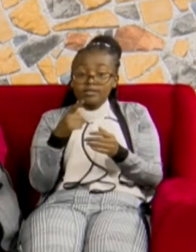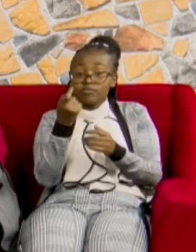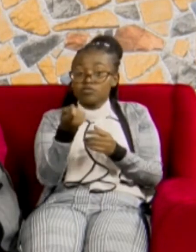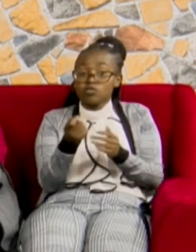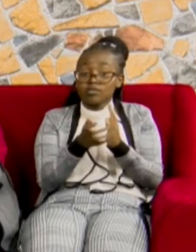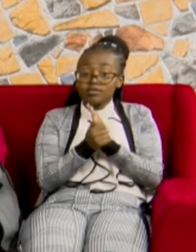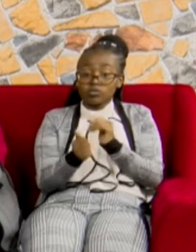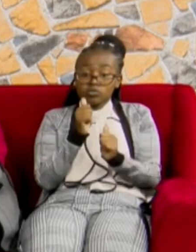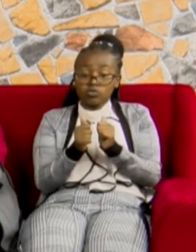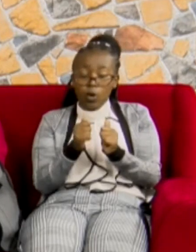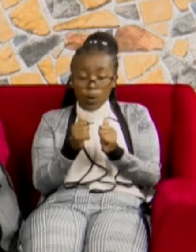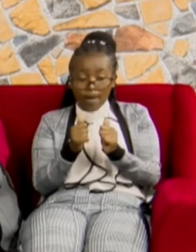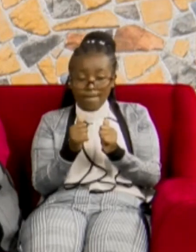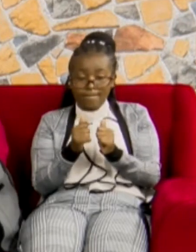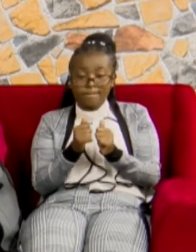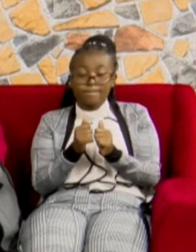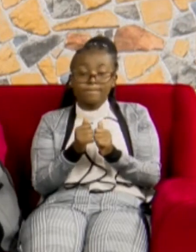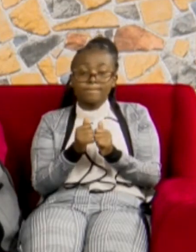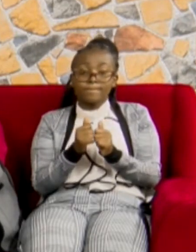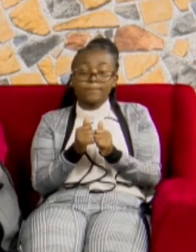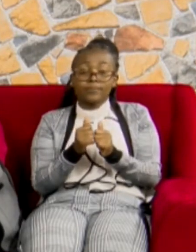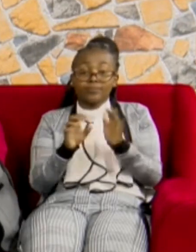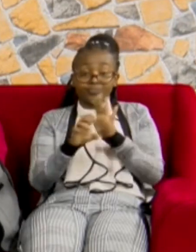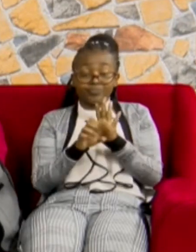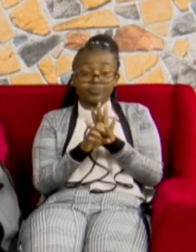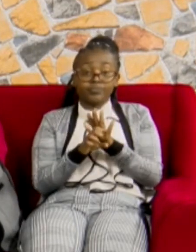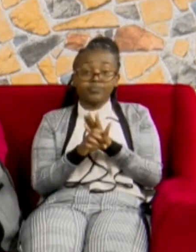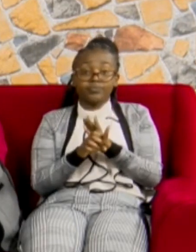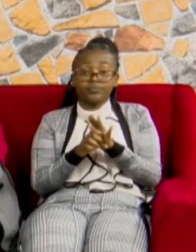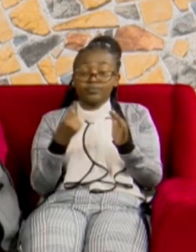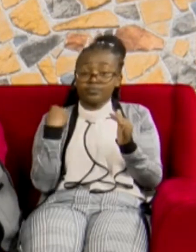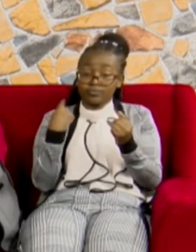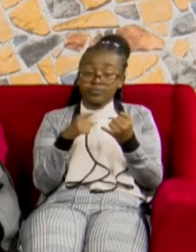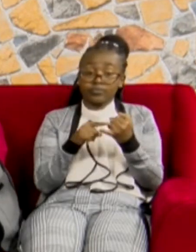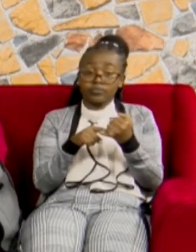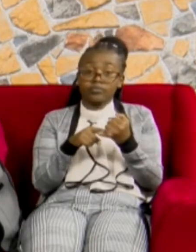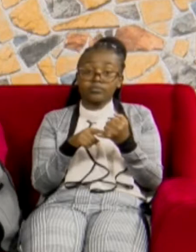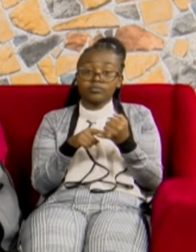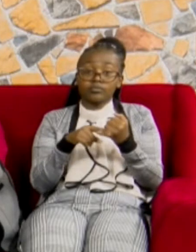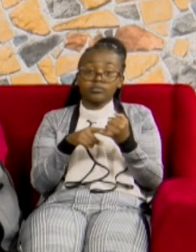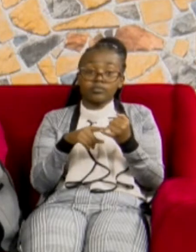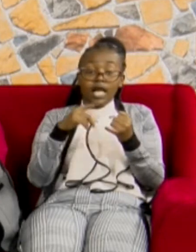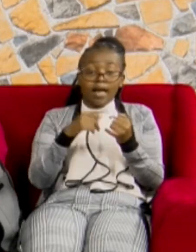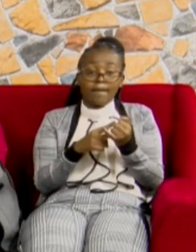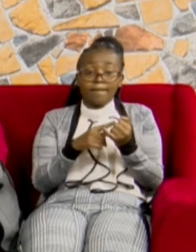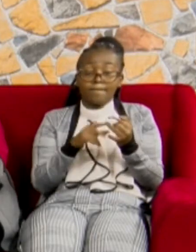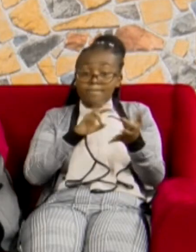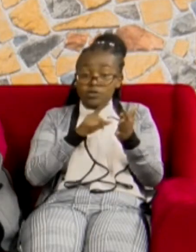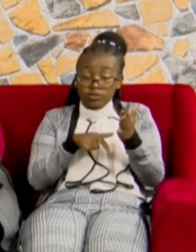of the skills that we should be keen on watching out for? Like for example, one of the what we call differential diagnosis, meaning